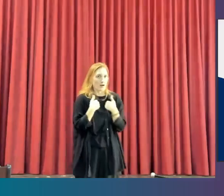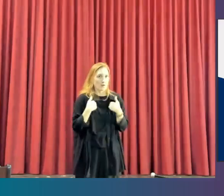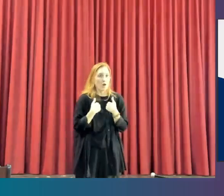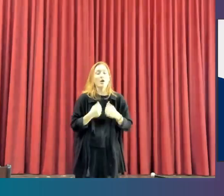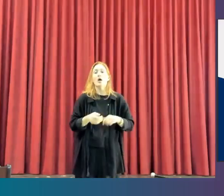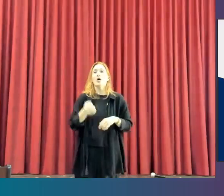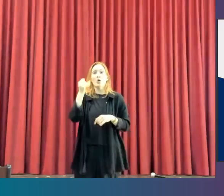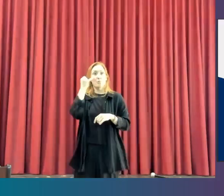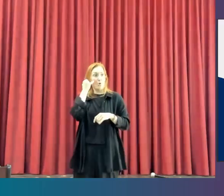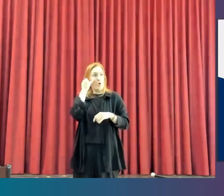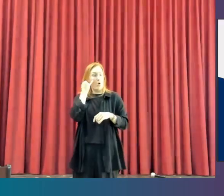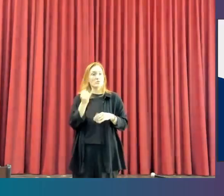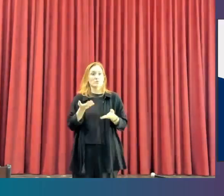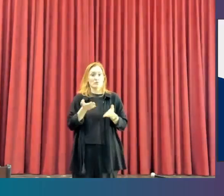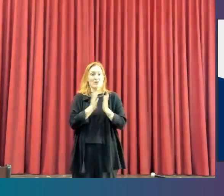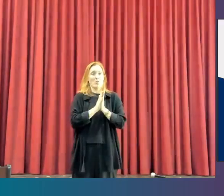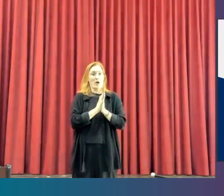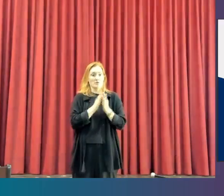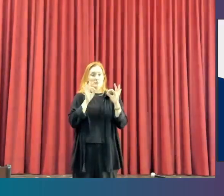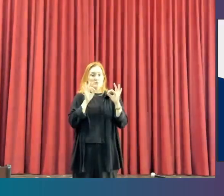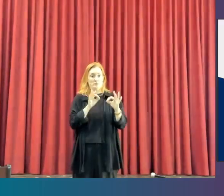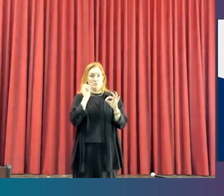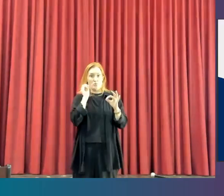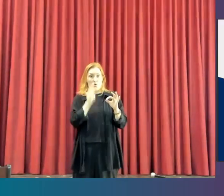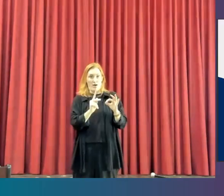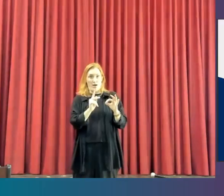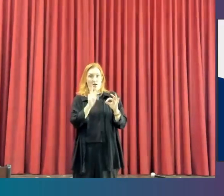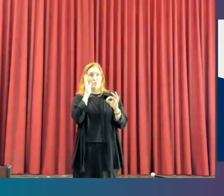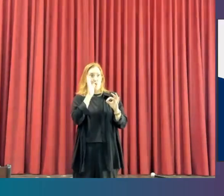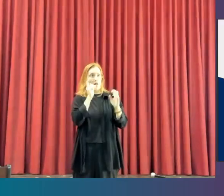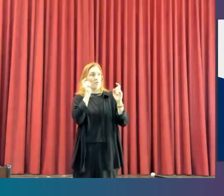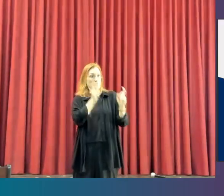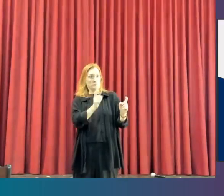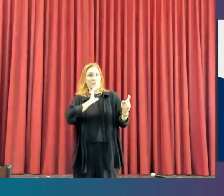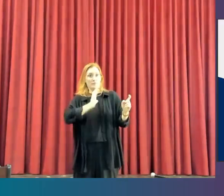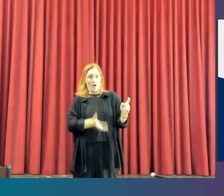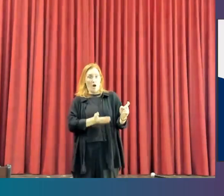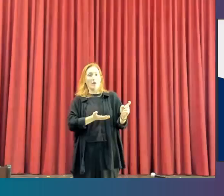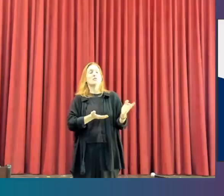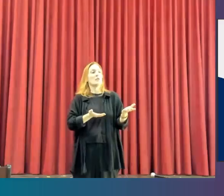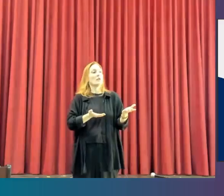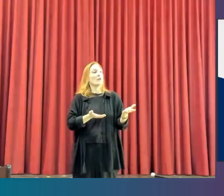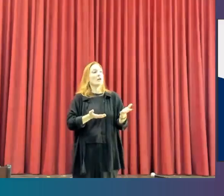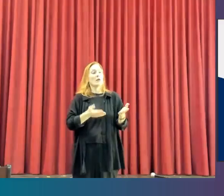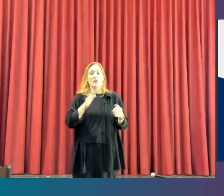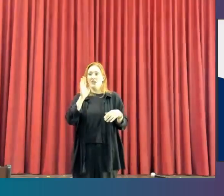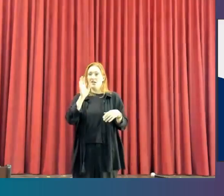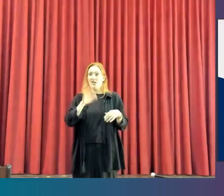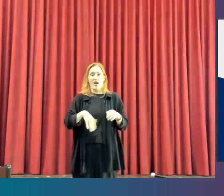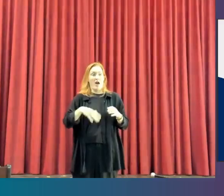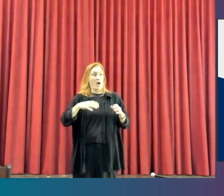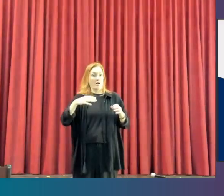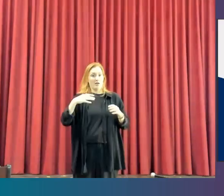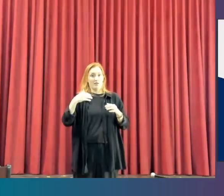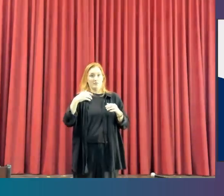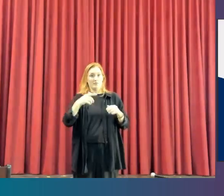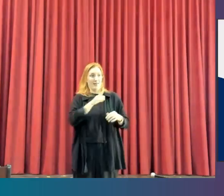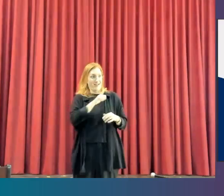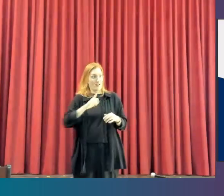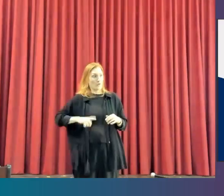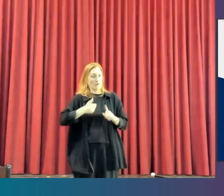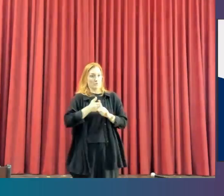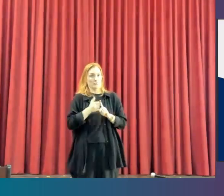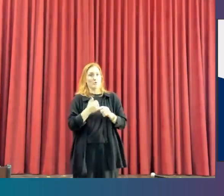granted, tenants should not pay pet rent, pet fees, pet deposits, anything like that to have